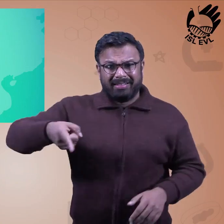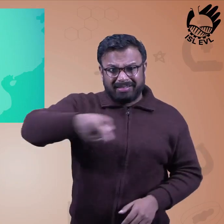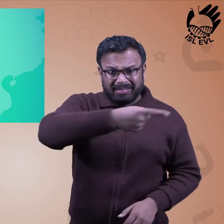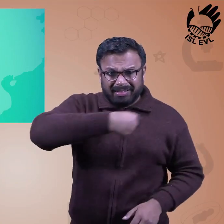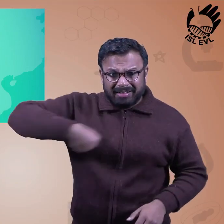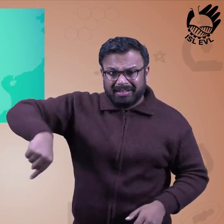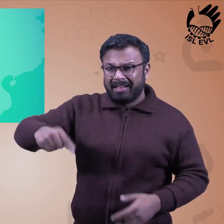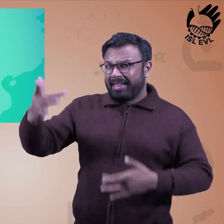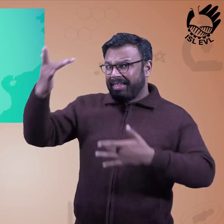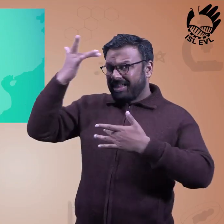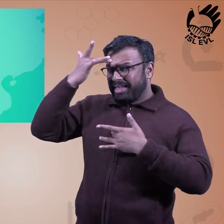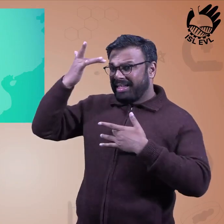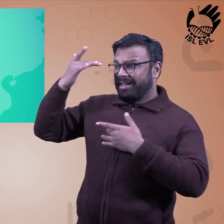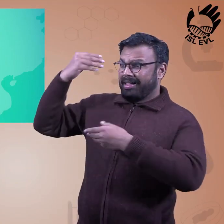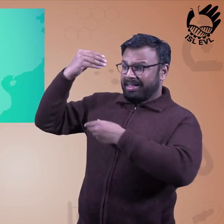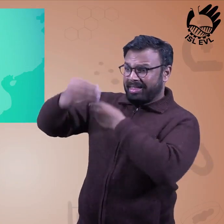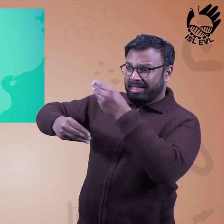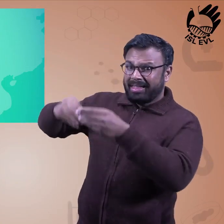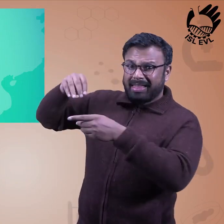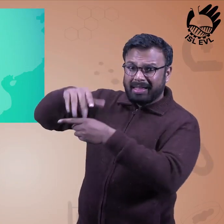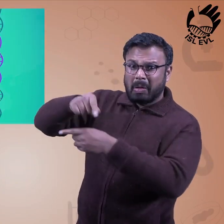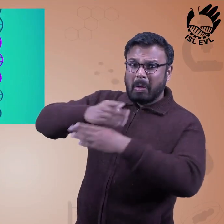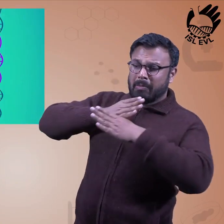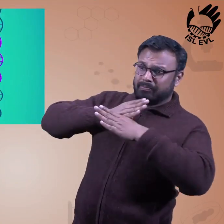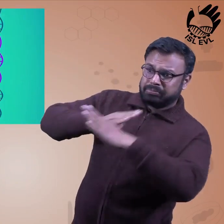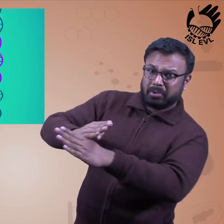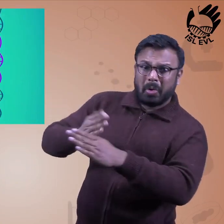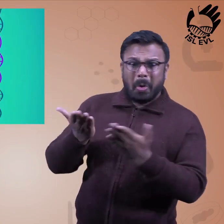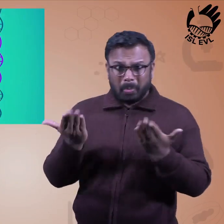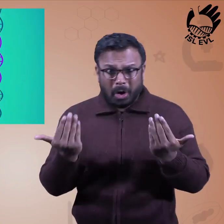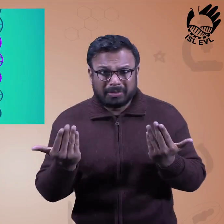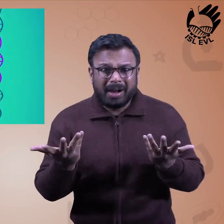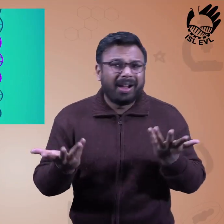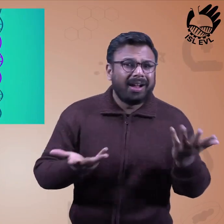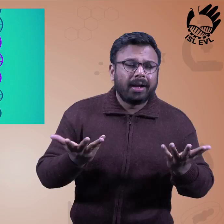Can we prevent these diseases?